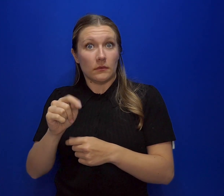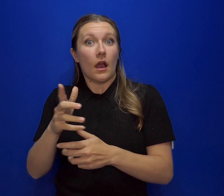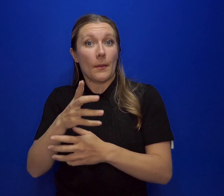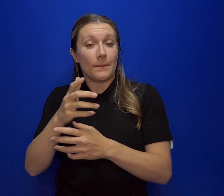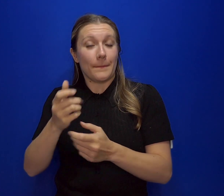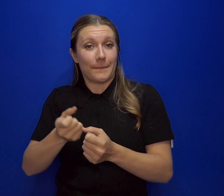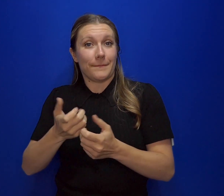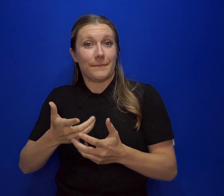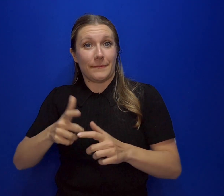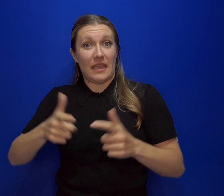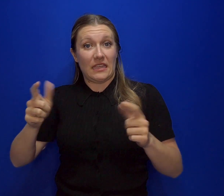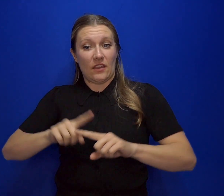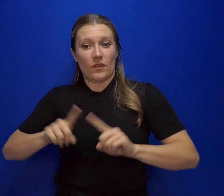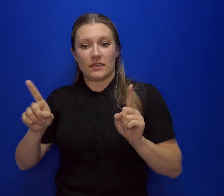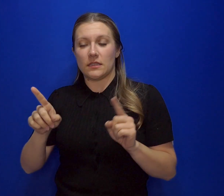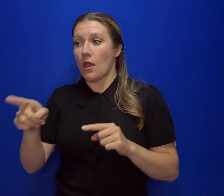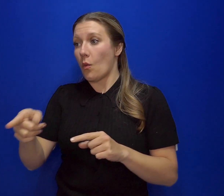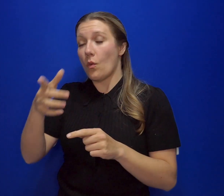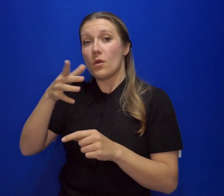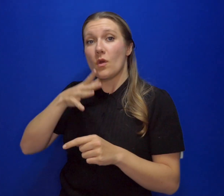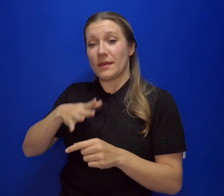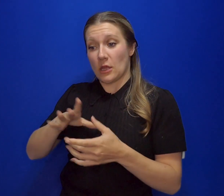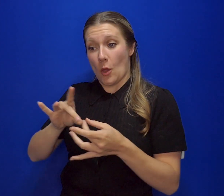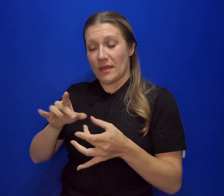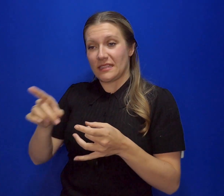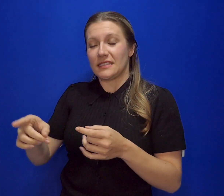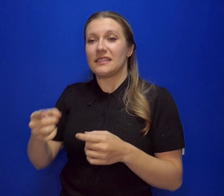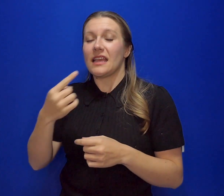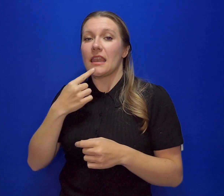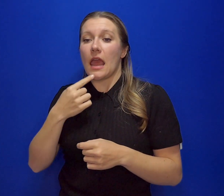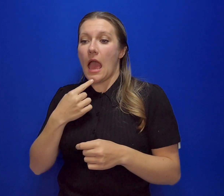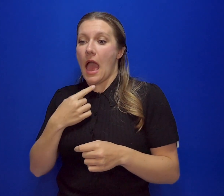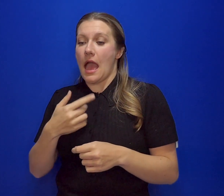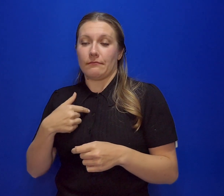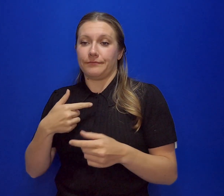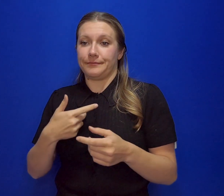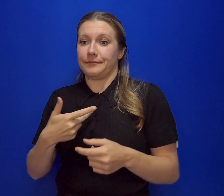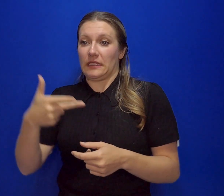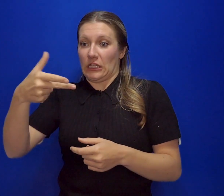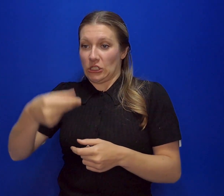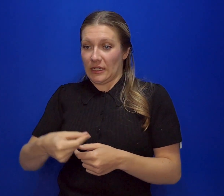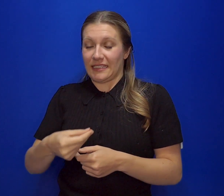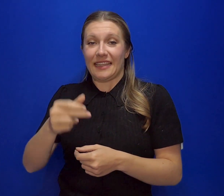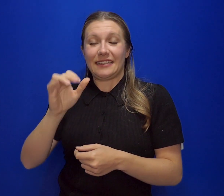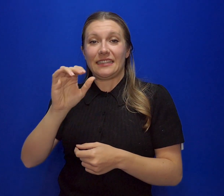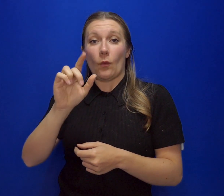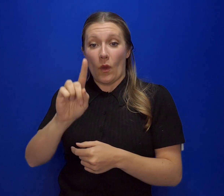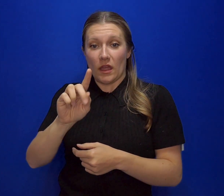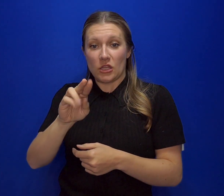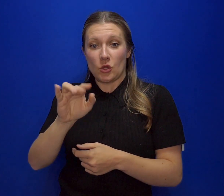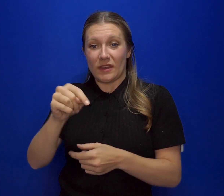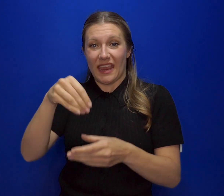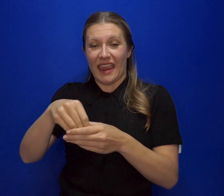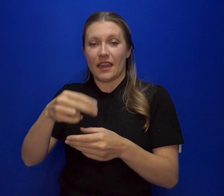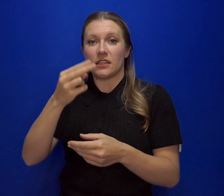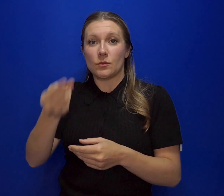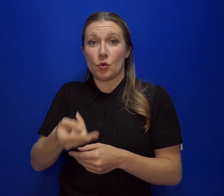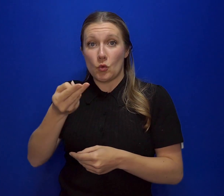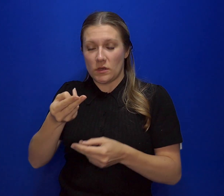said, I once took a unit of insulin out and put it in a spoon, and then I took 10 units of insulin out and put it in a spoon. And she goes, and it freaked me out at how similar those two